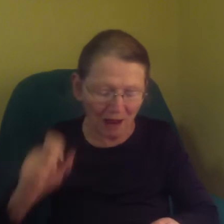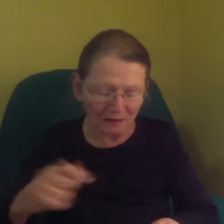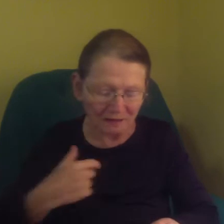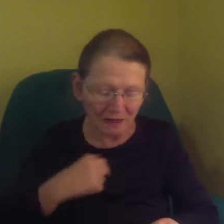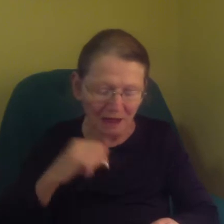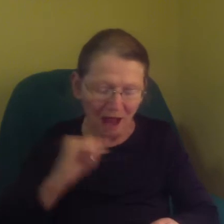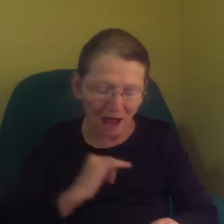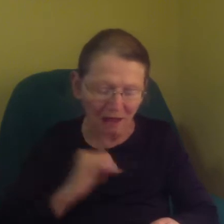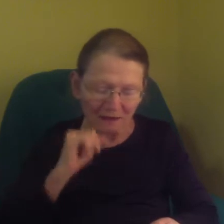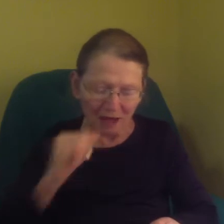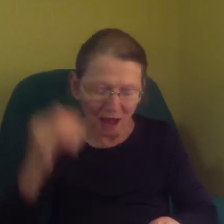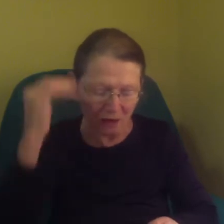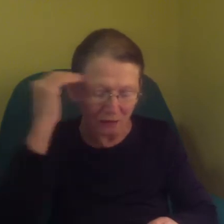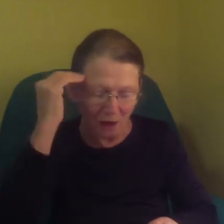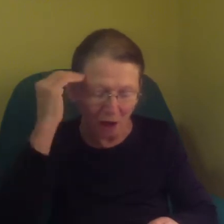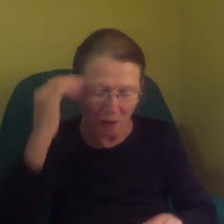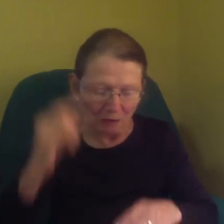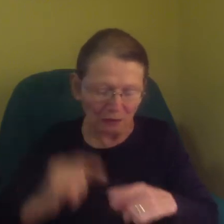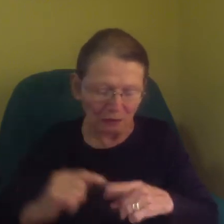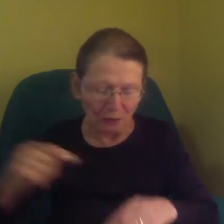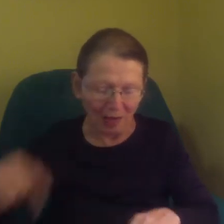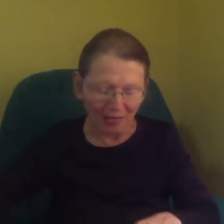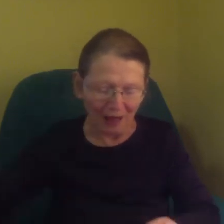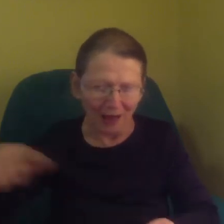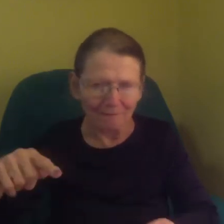I can't go to my back.